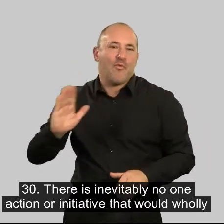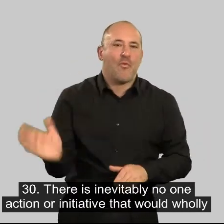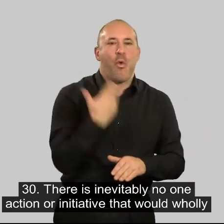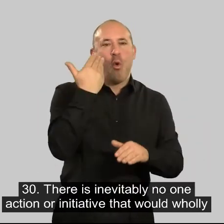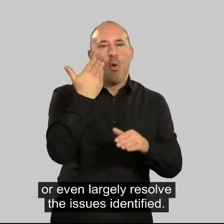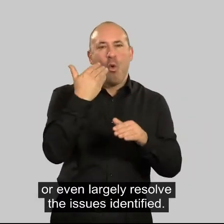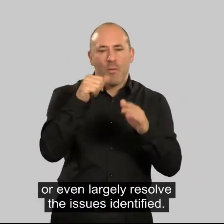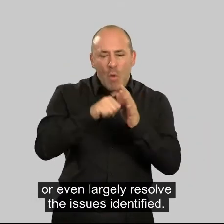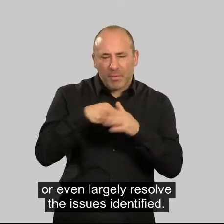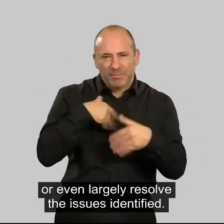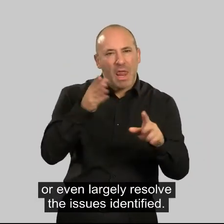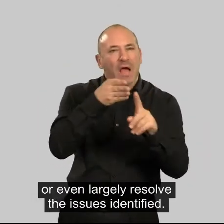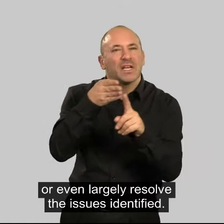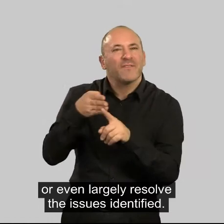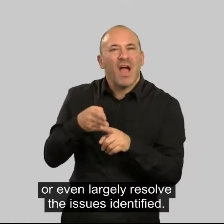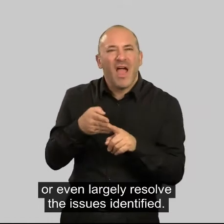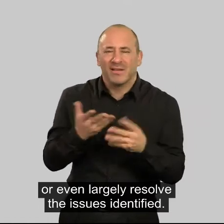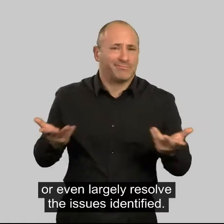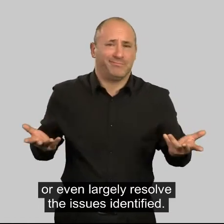the issues identified.